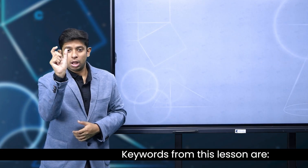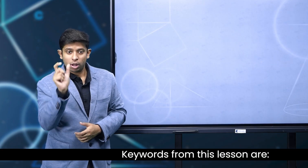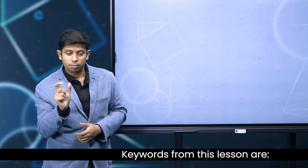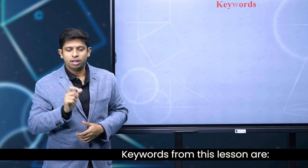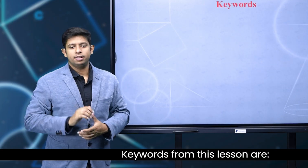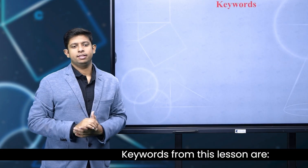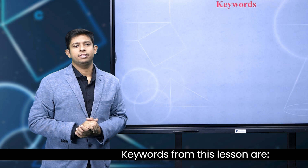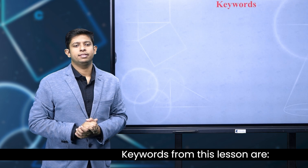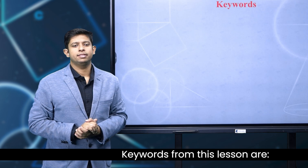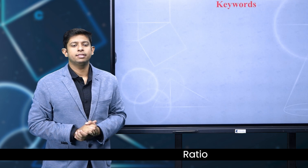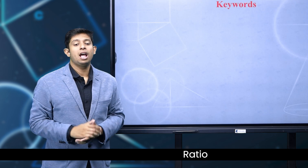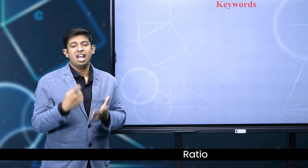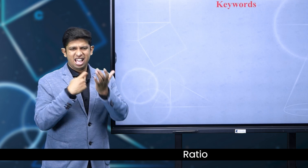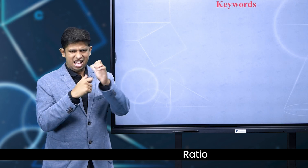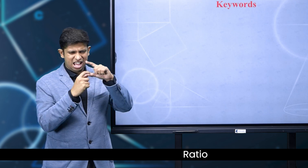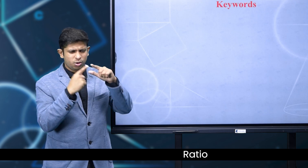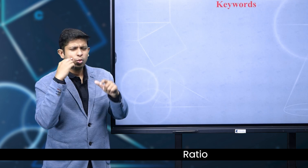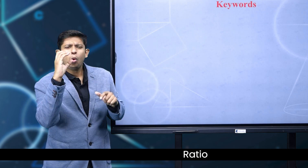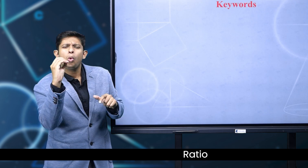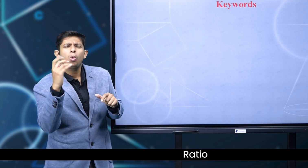Keywords from this lesson are ratio,